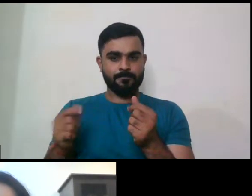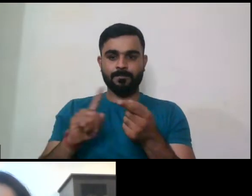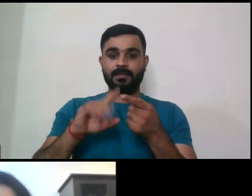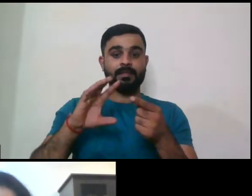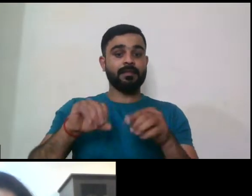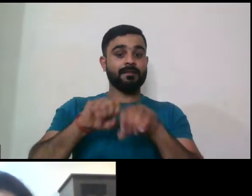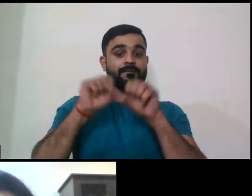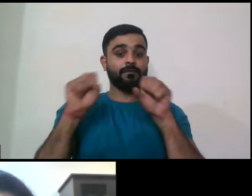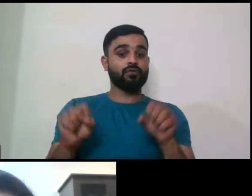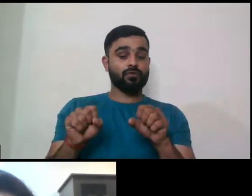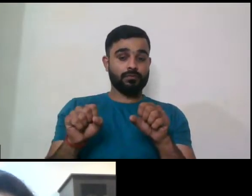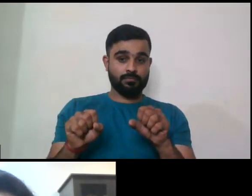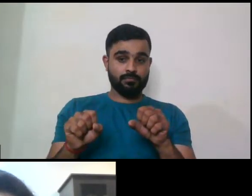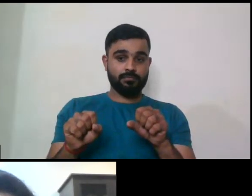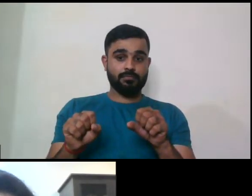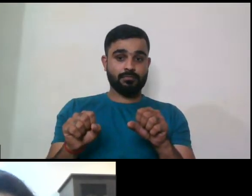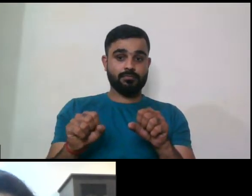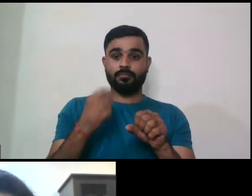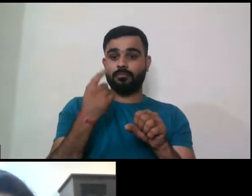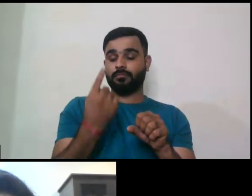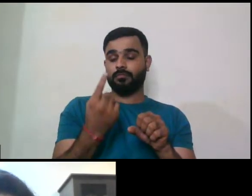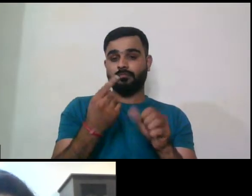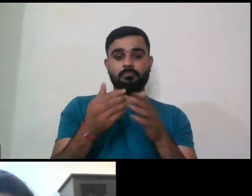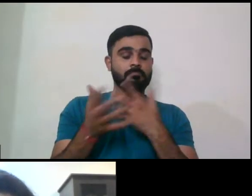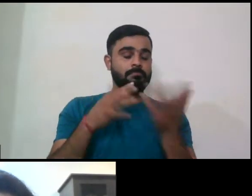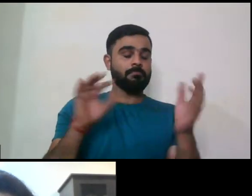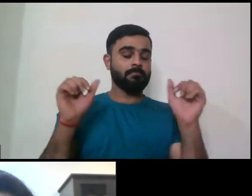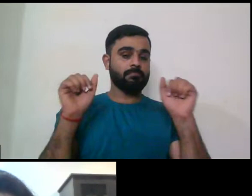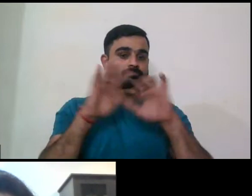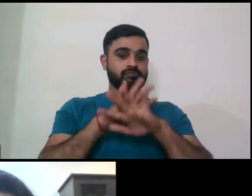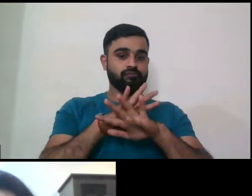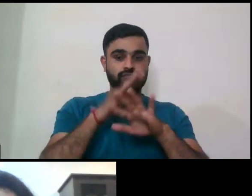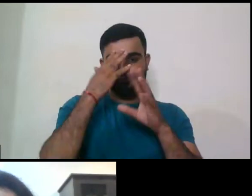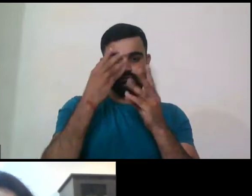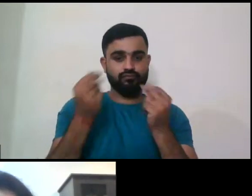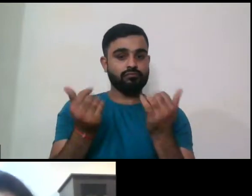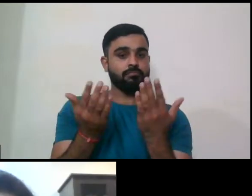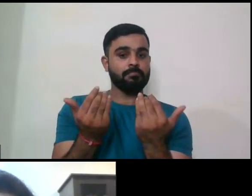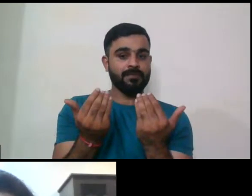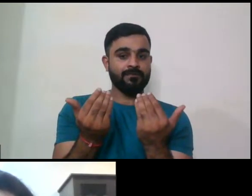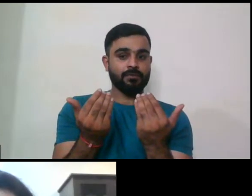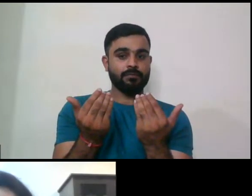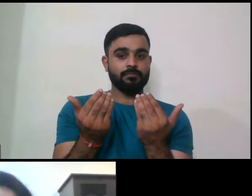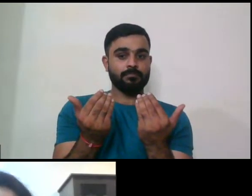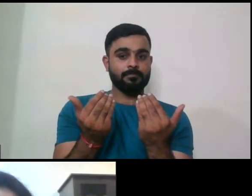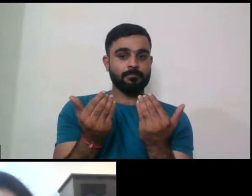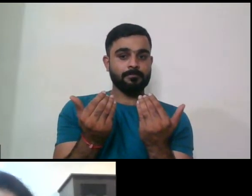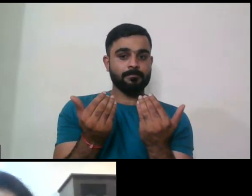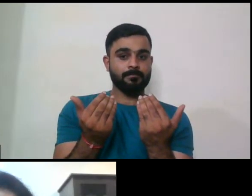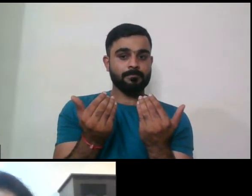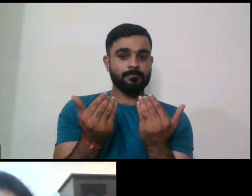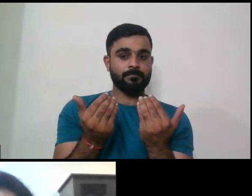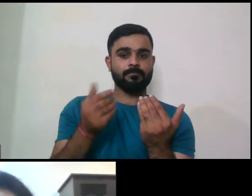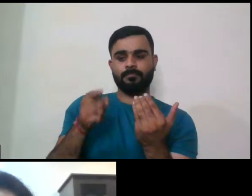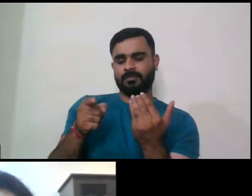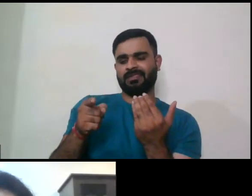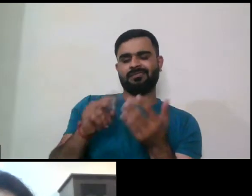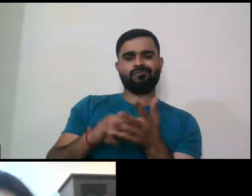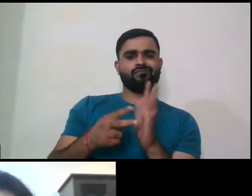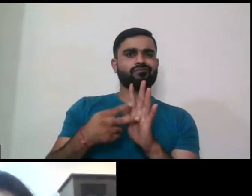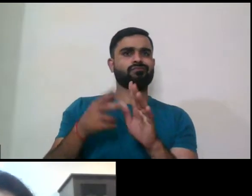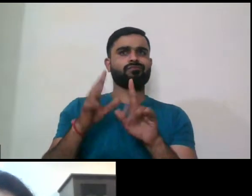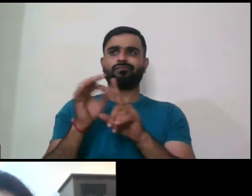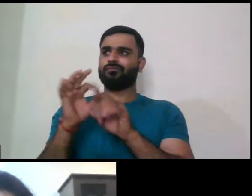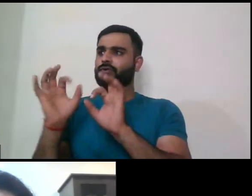ecosystem. One, no magic bullet solution is possible, but also it's not desirable. You